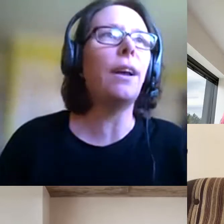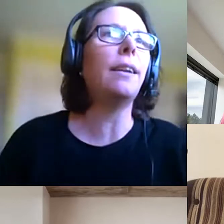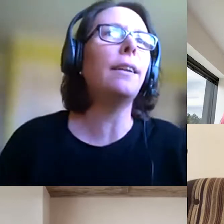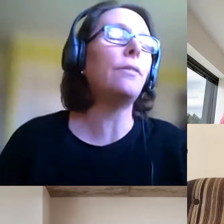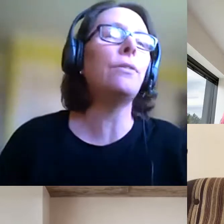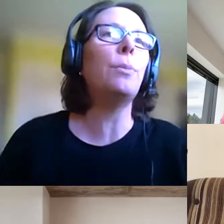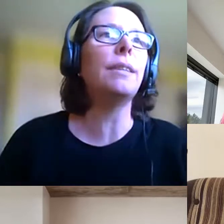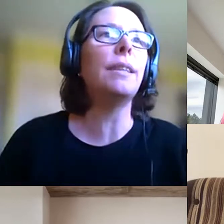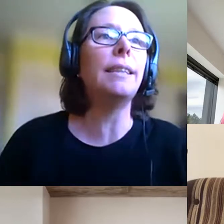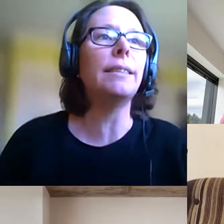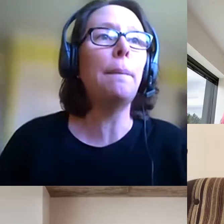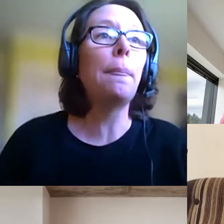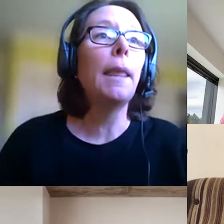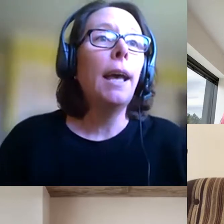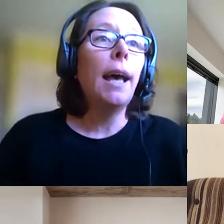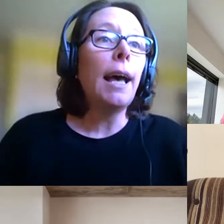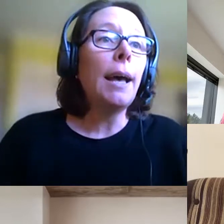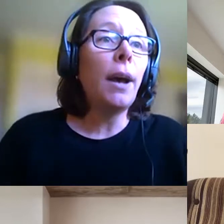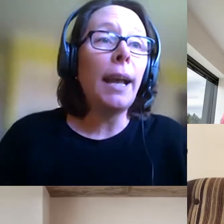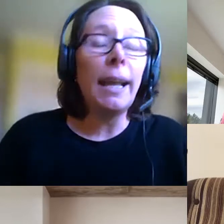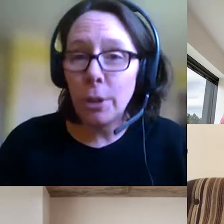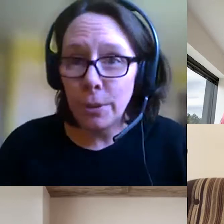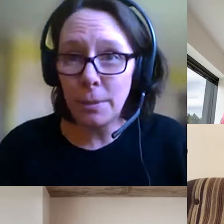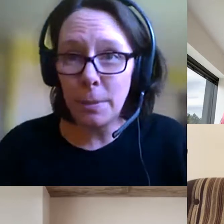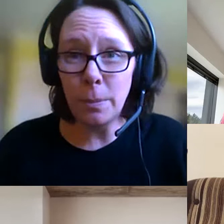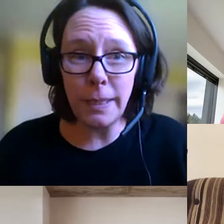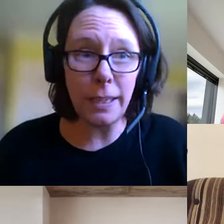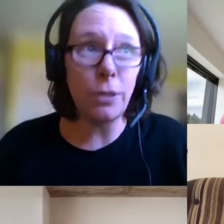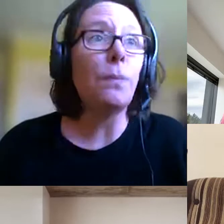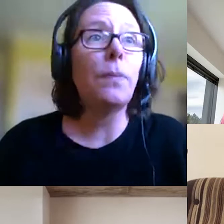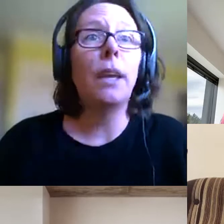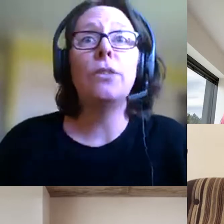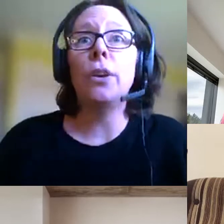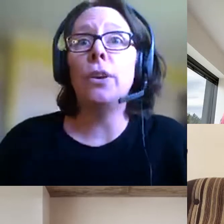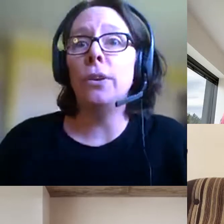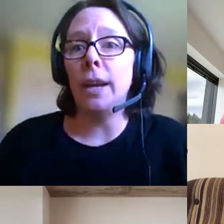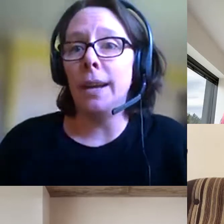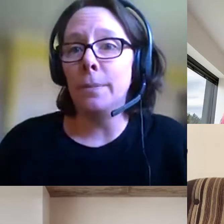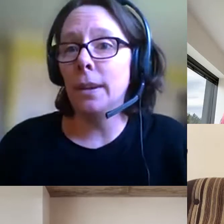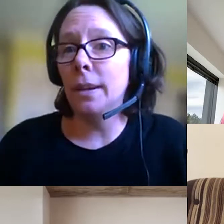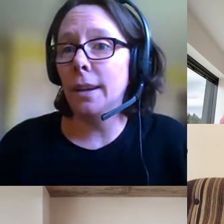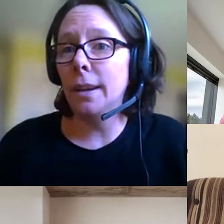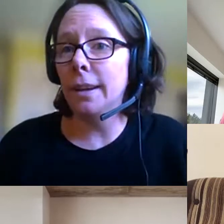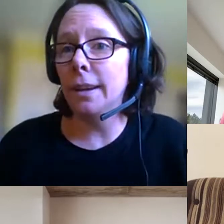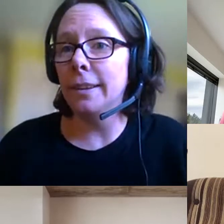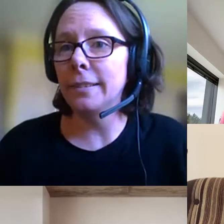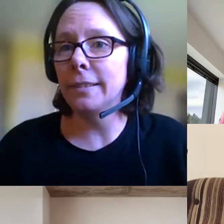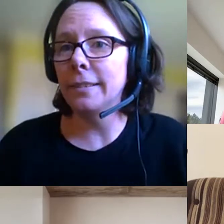keyword sign, through books and things like that. I am going to attempt to be a little bit technical. So